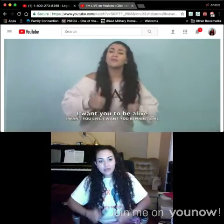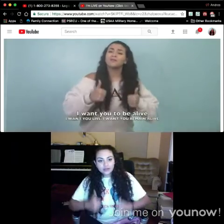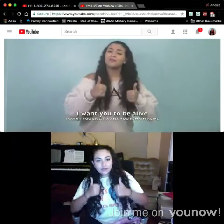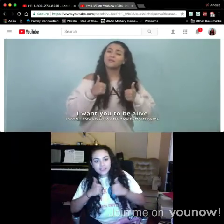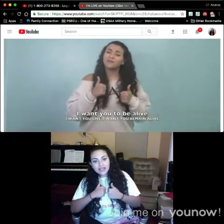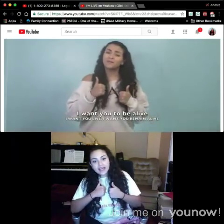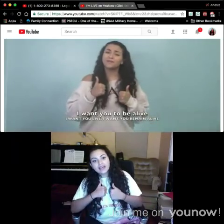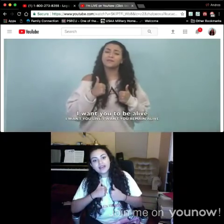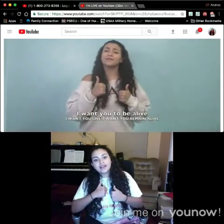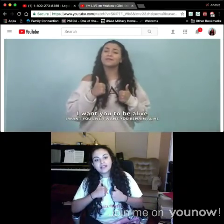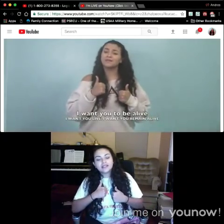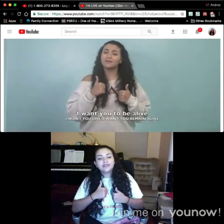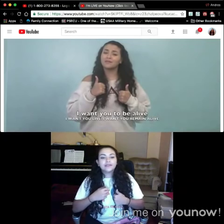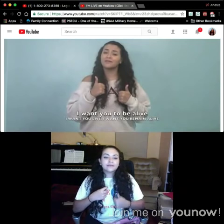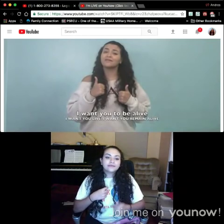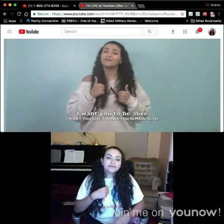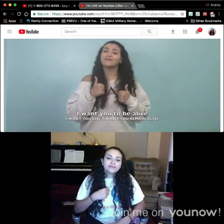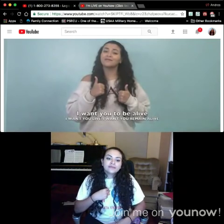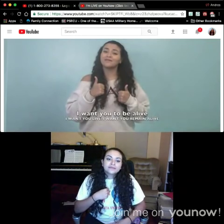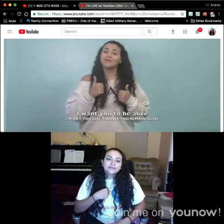I want you to be alive.